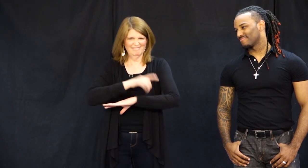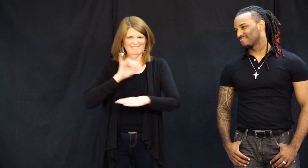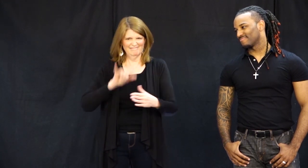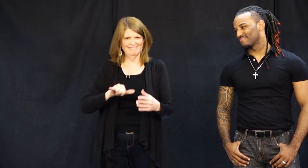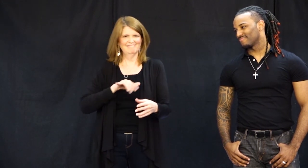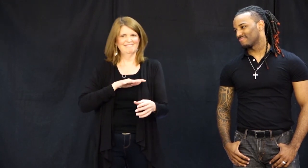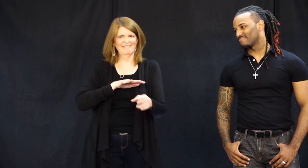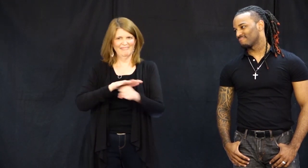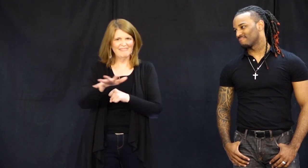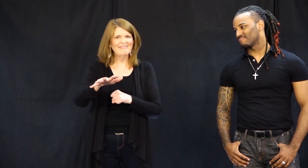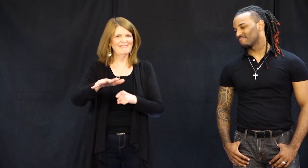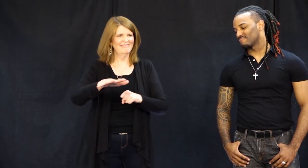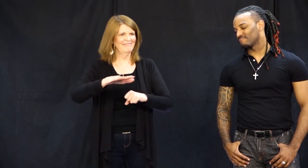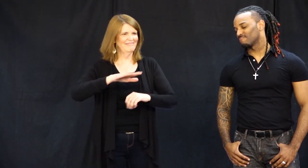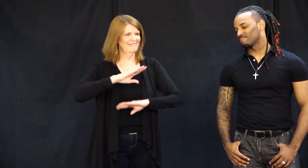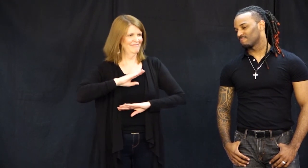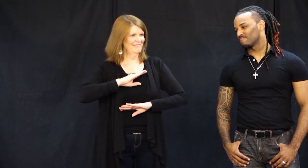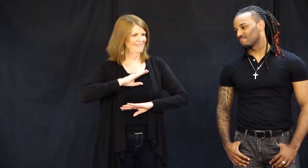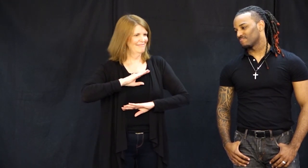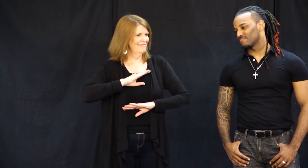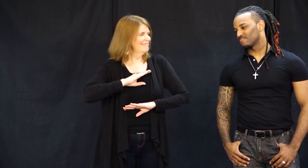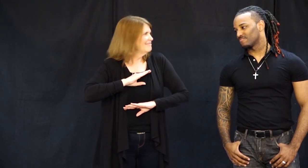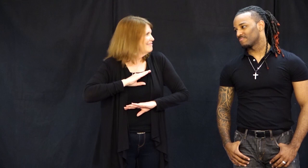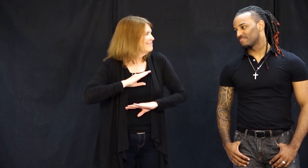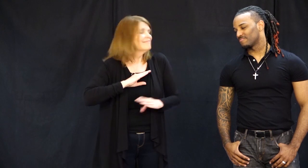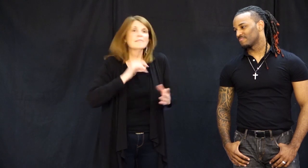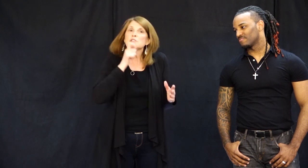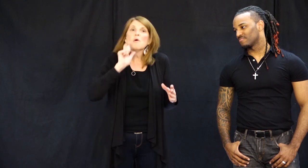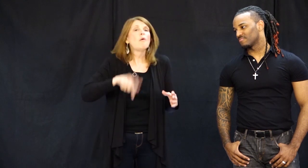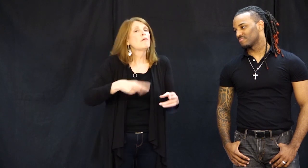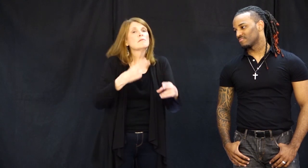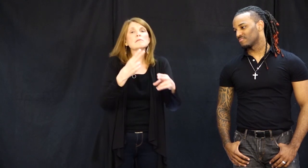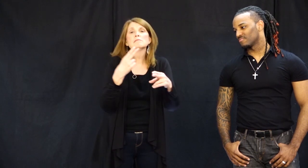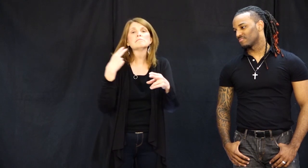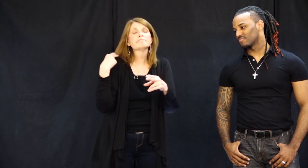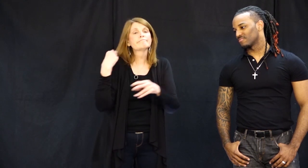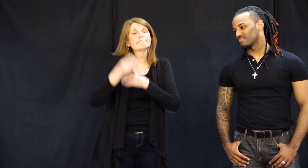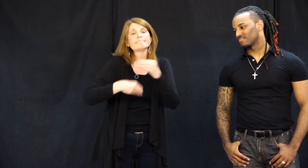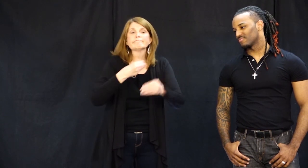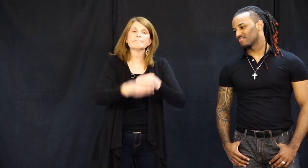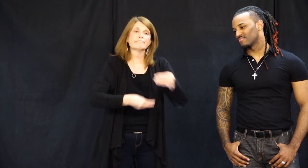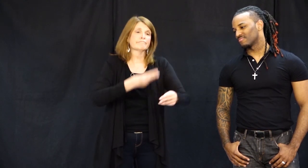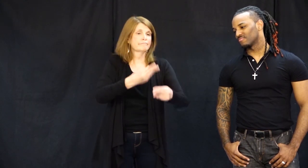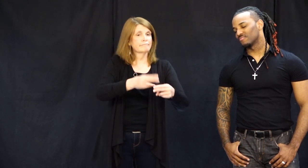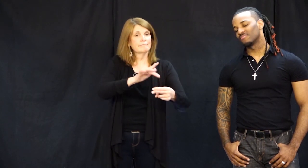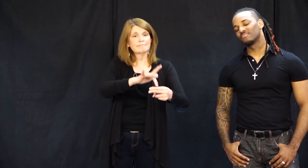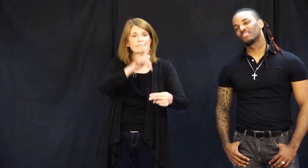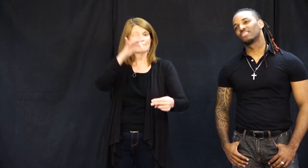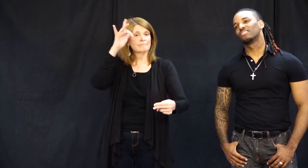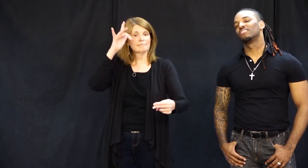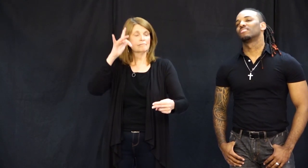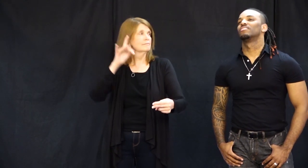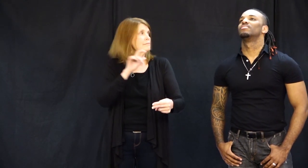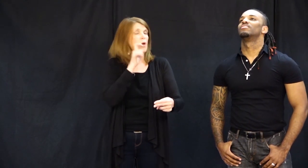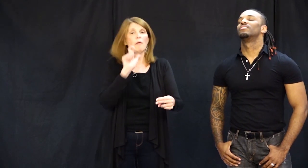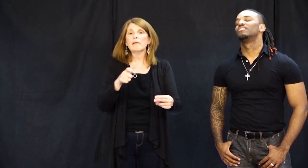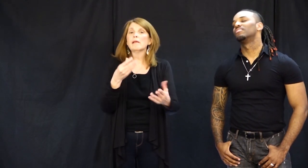be enough. We don't need a legacy, we don't need